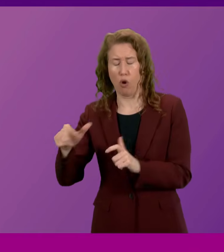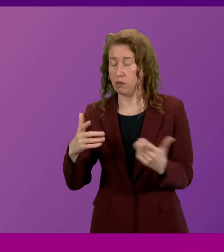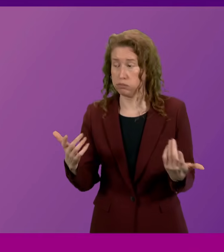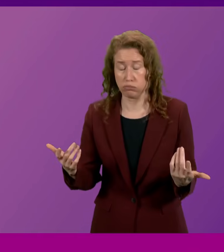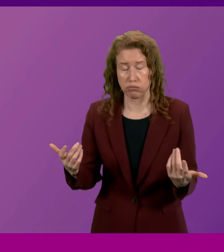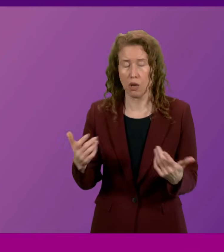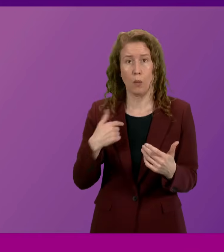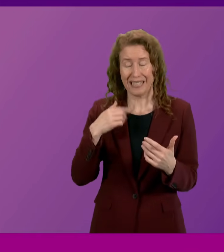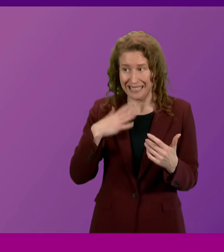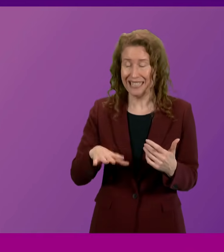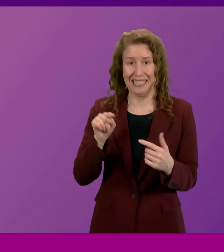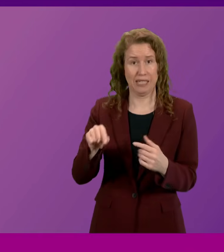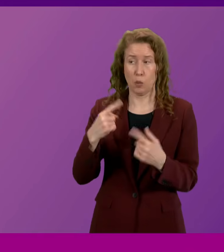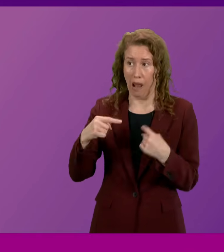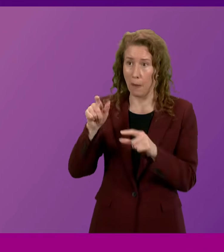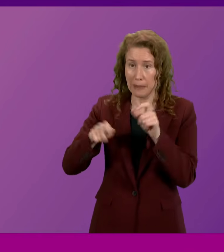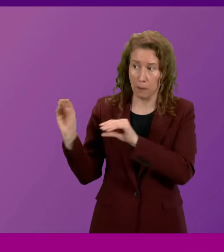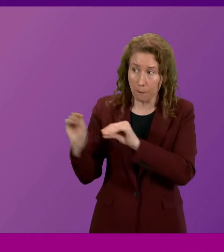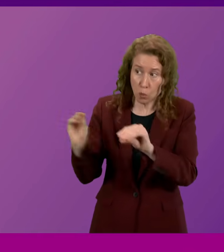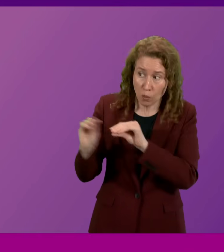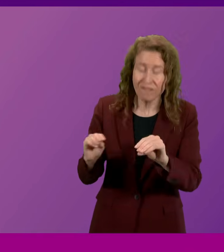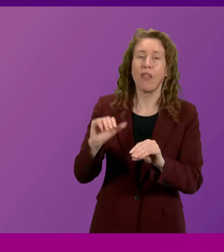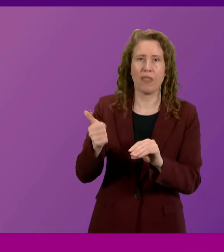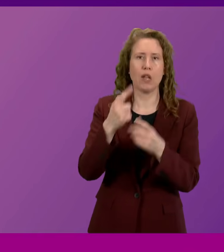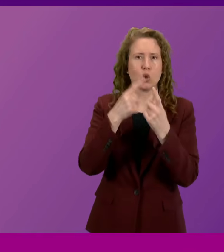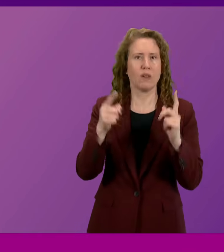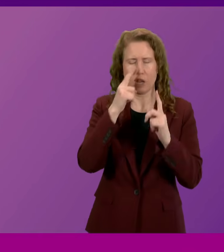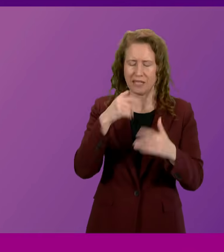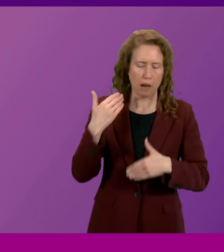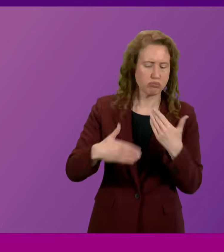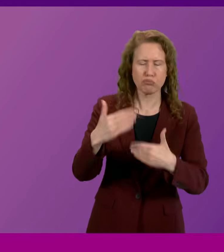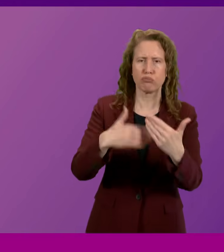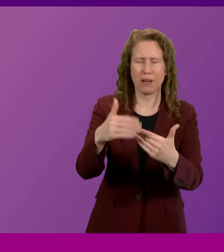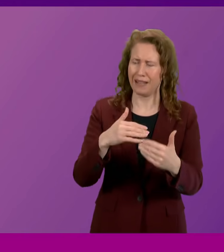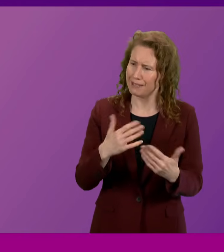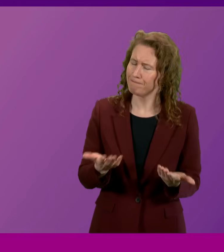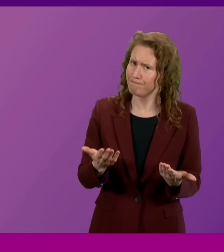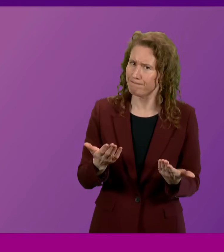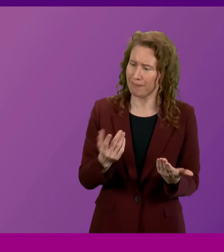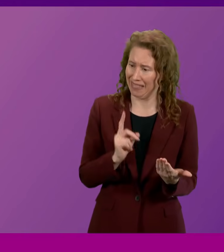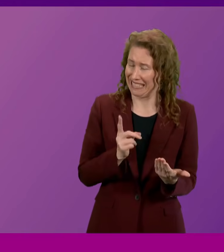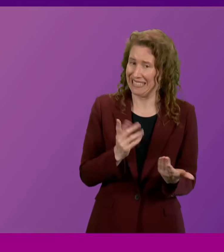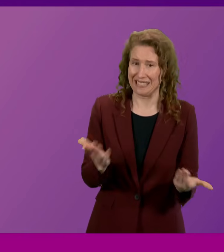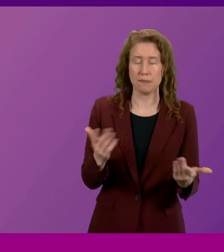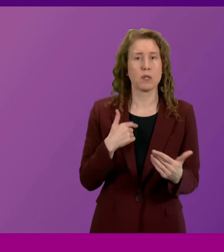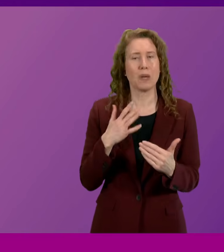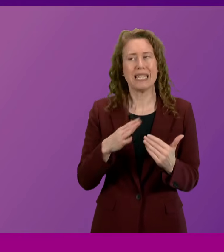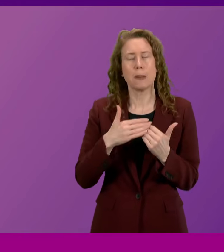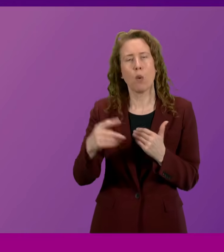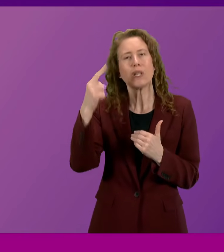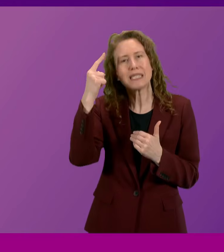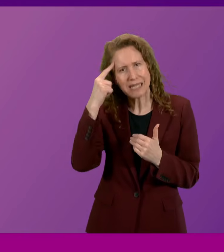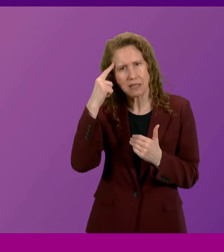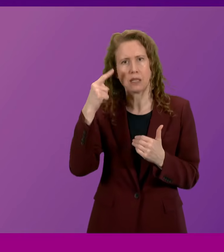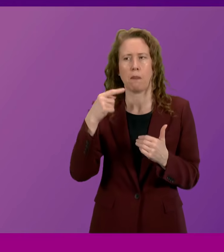Kingdom, would help our university sector to navigate their way through these challenging times. And that will, so a more sensible